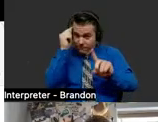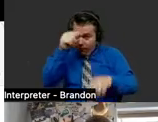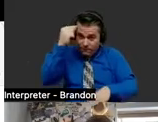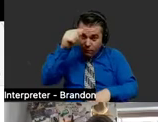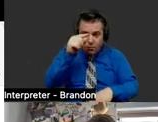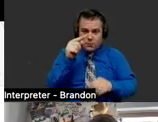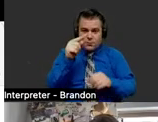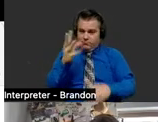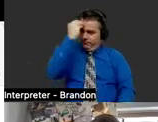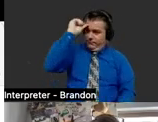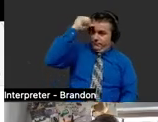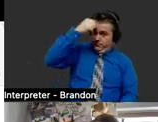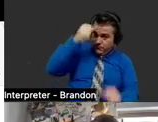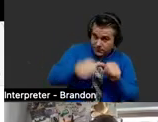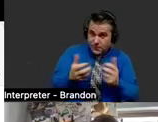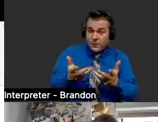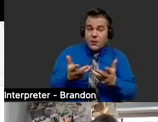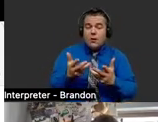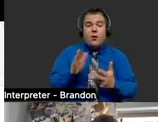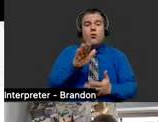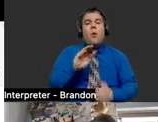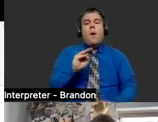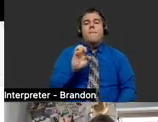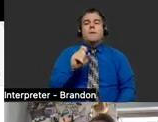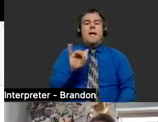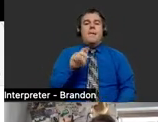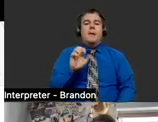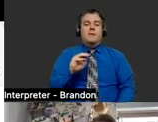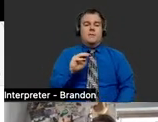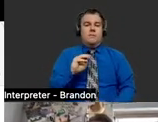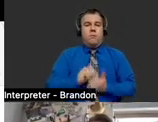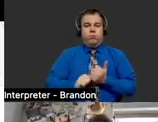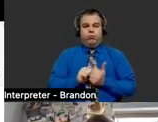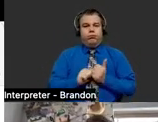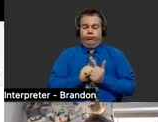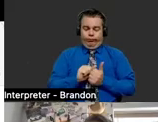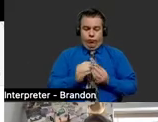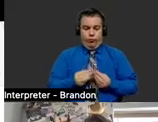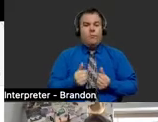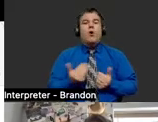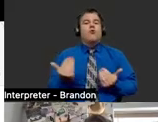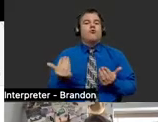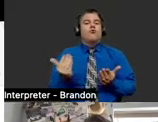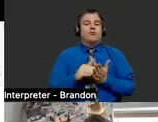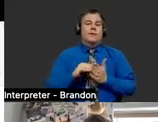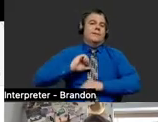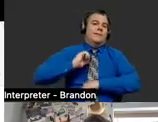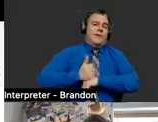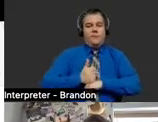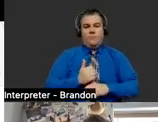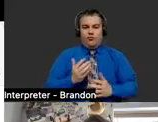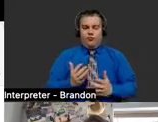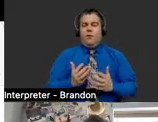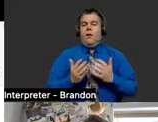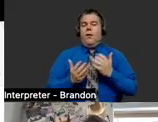this, resetting your metabolism. This is all about metabolism, you guys. I mean, there's so much more to it than that in the end when you take